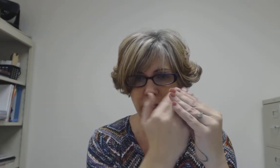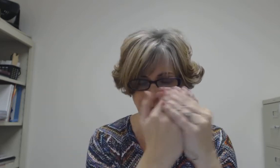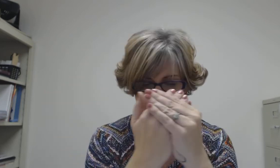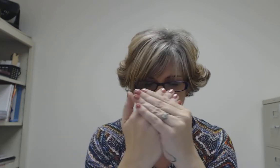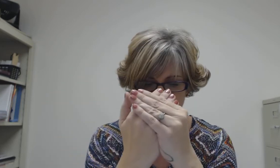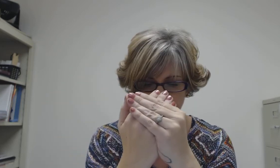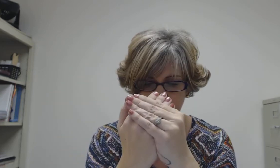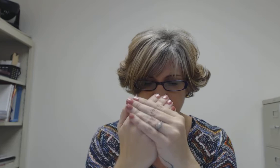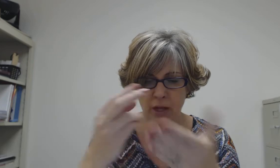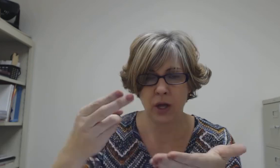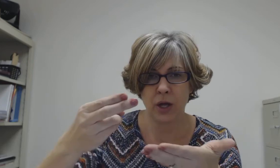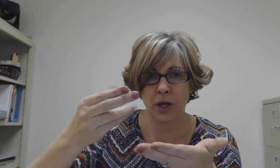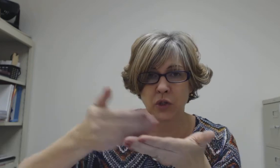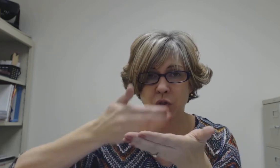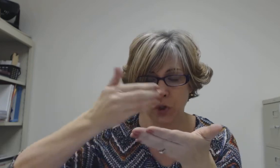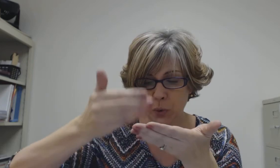sandwich, soup,